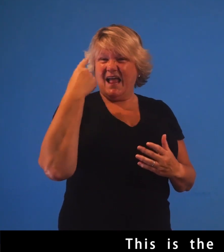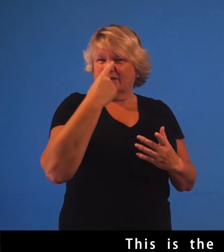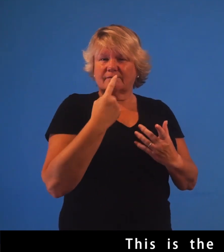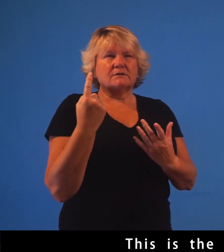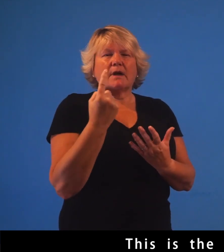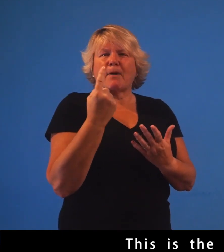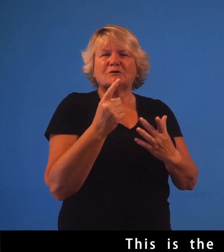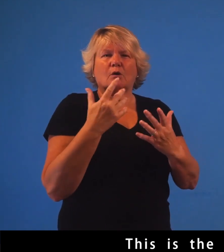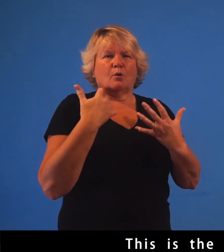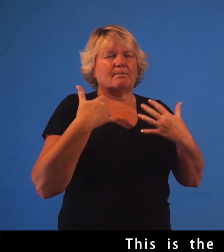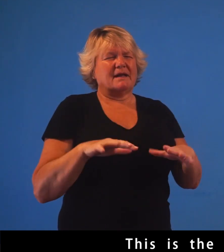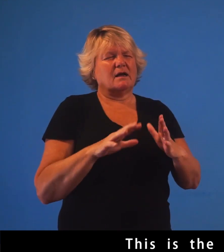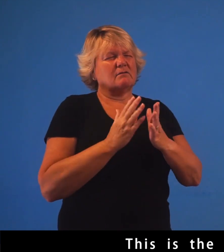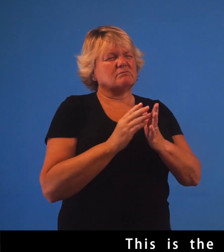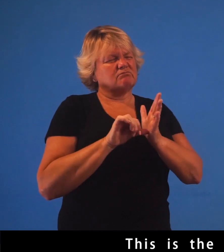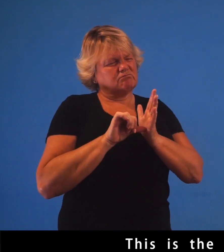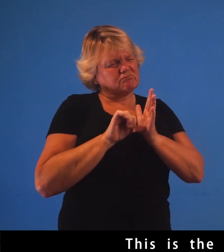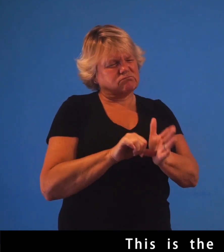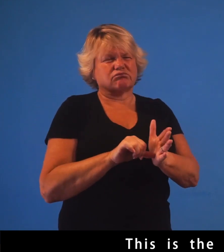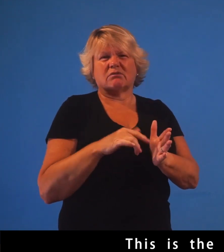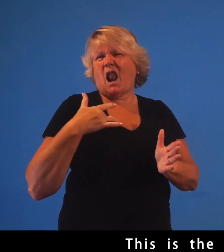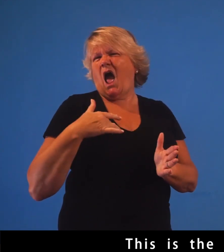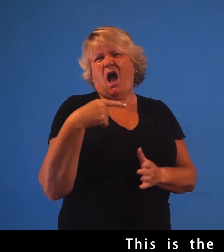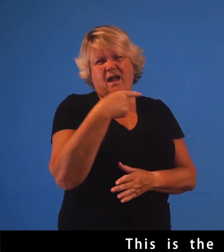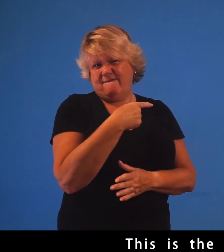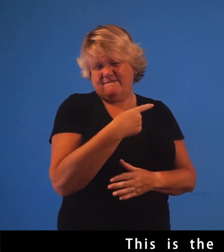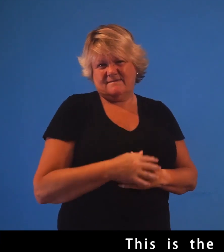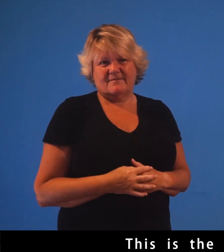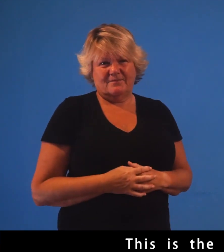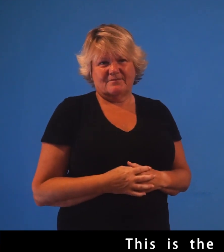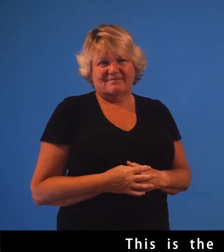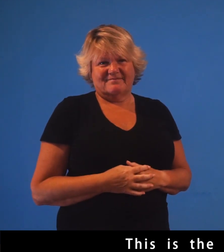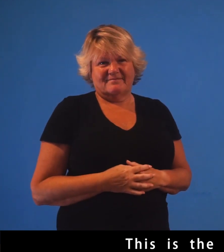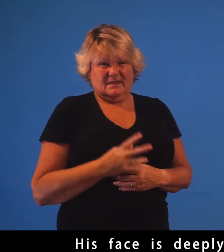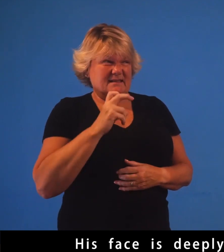This is the face of someone who's had a tough life.